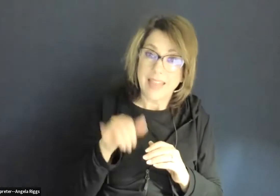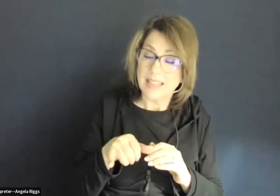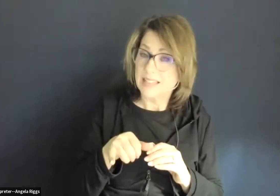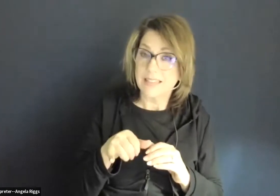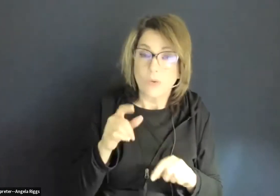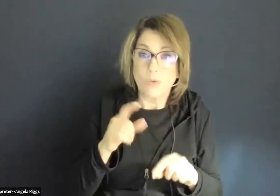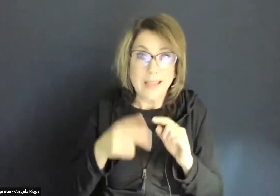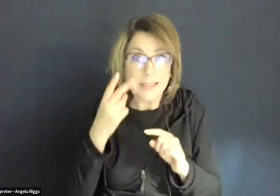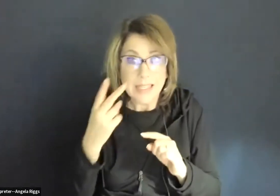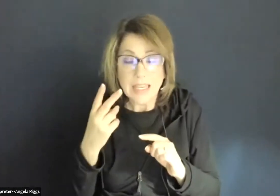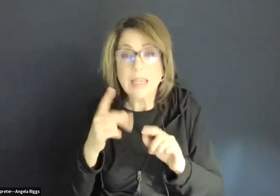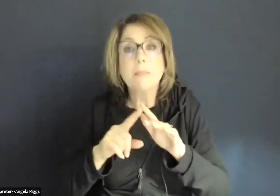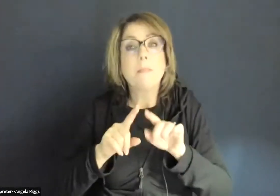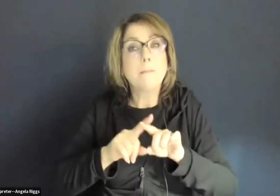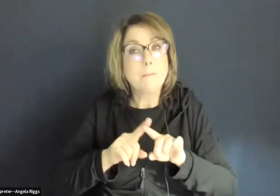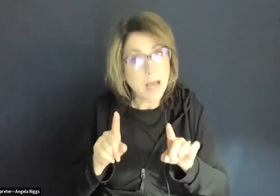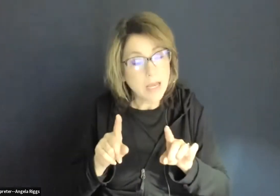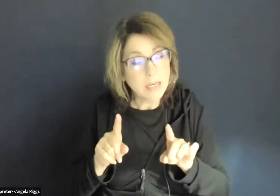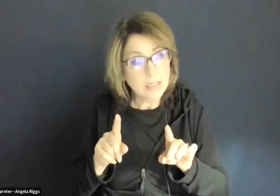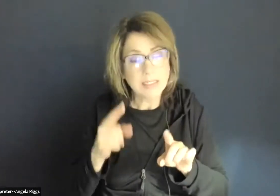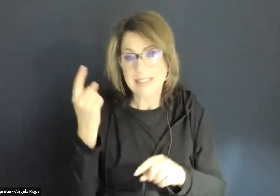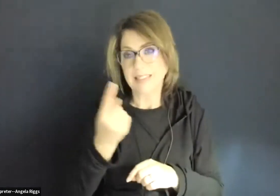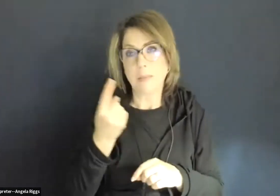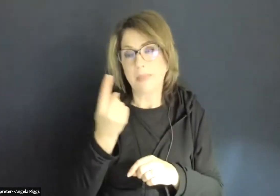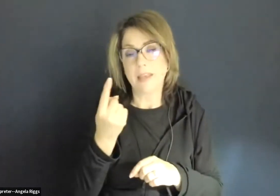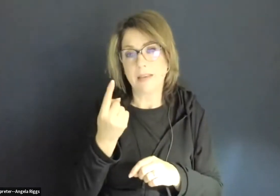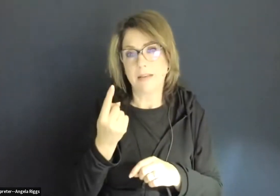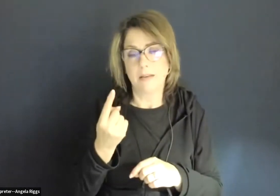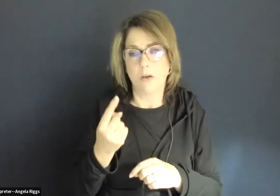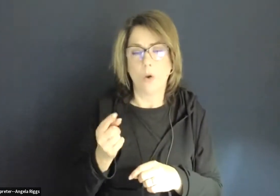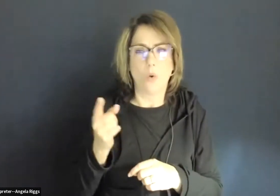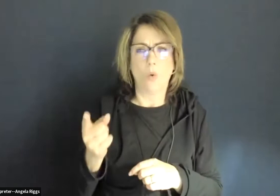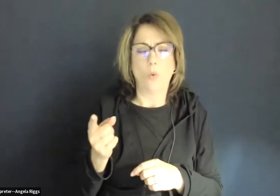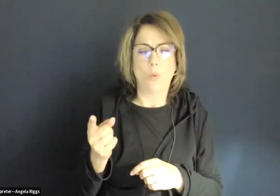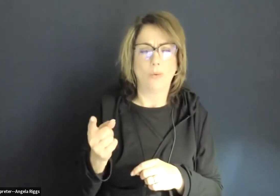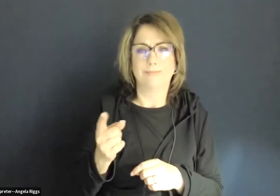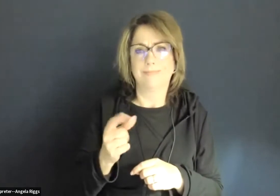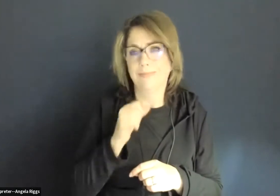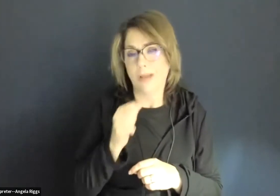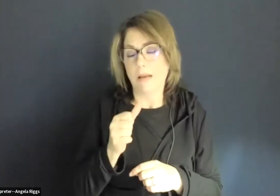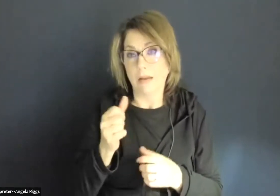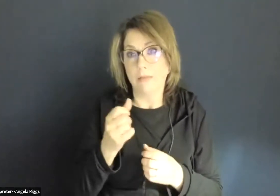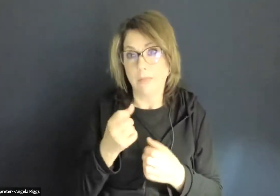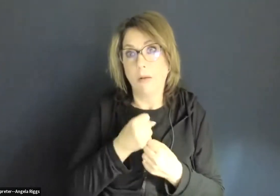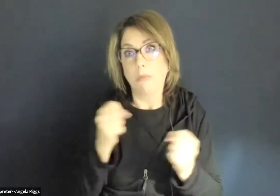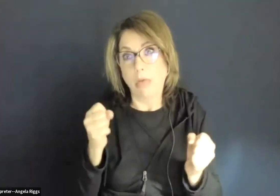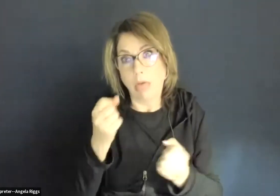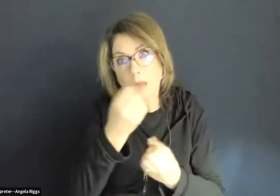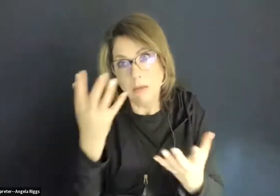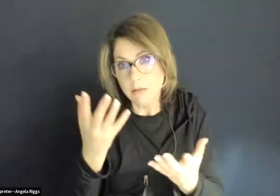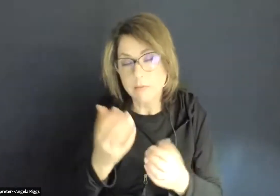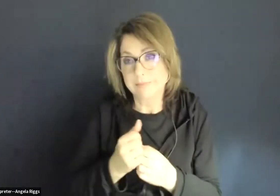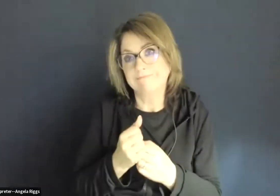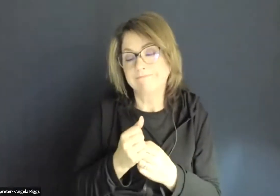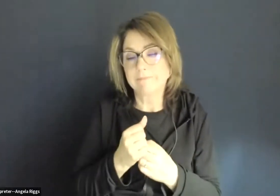invisible. It also is one of these things that's kind of like, if they don't ask, I'm not going to tell. I was just reading yesterday